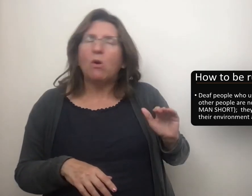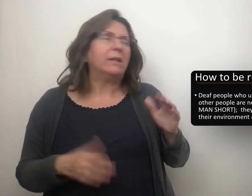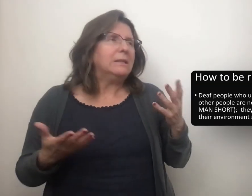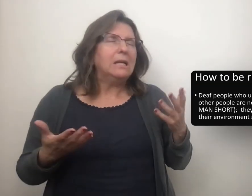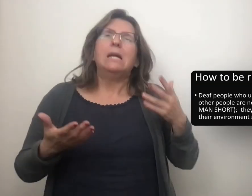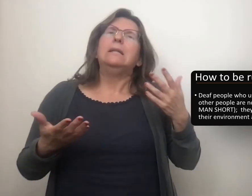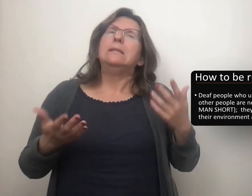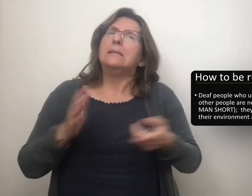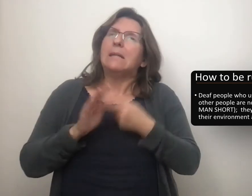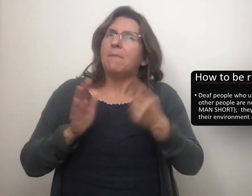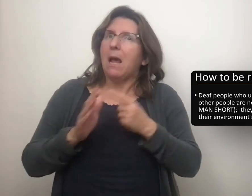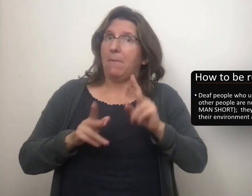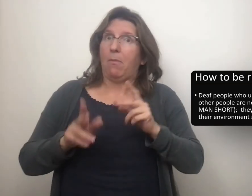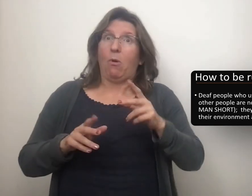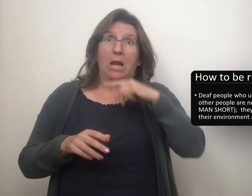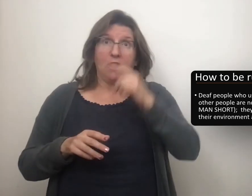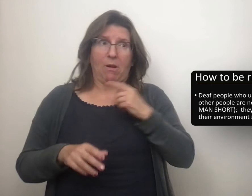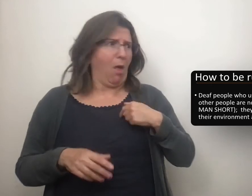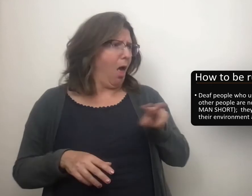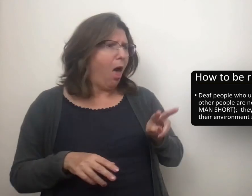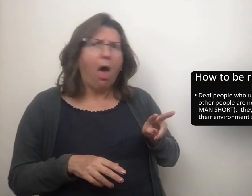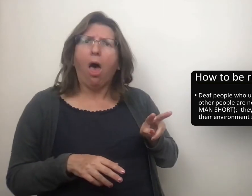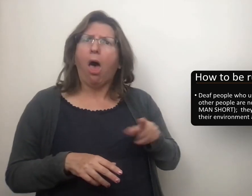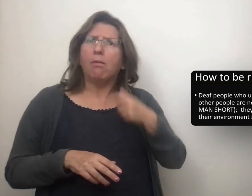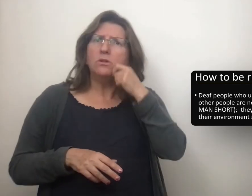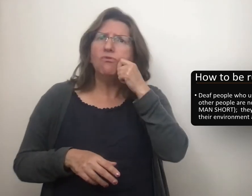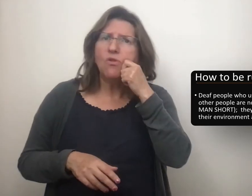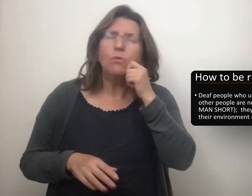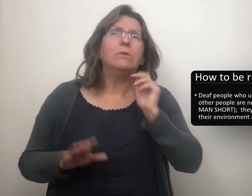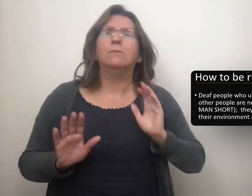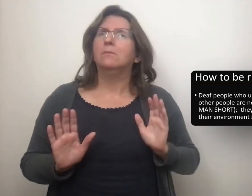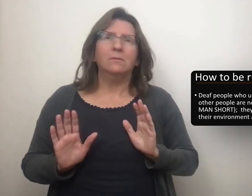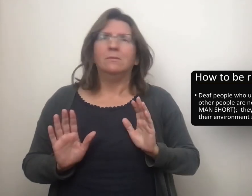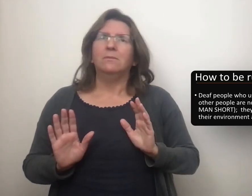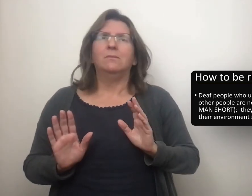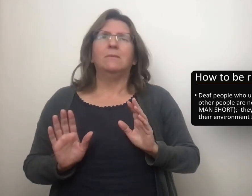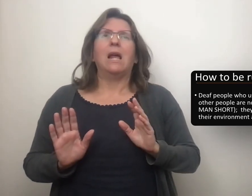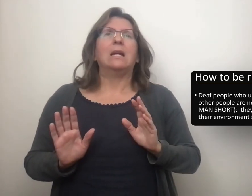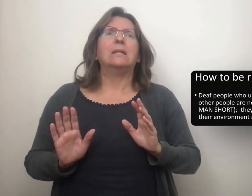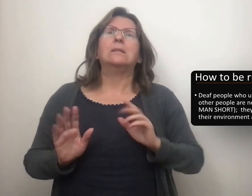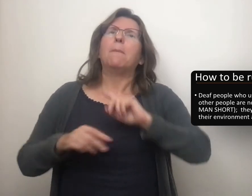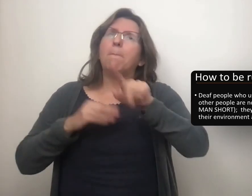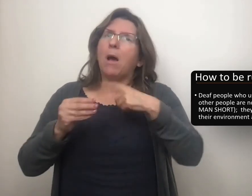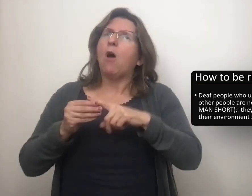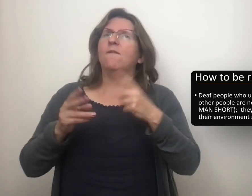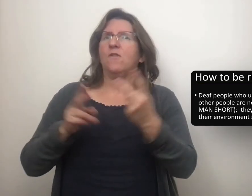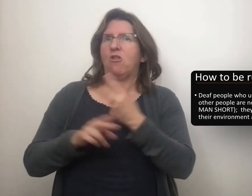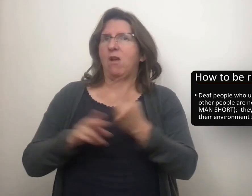like the heavy woman, the short man. This is not considered rude in deaf culture. It may seem rude